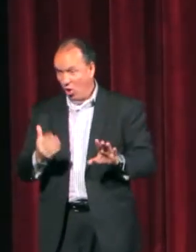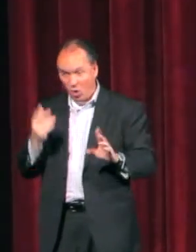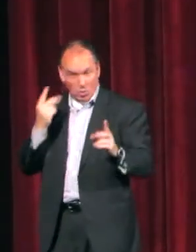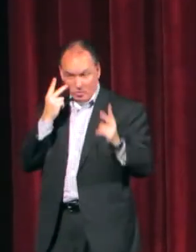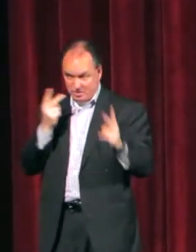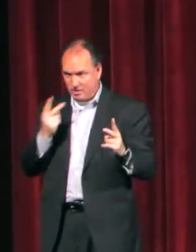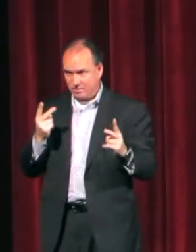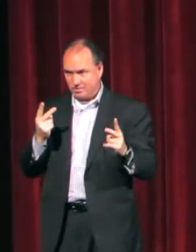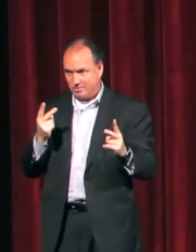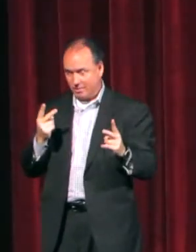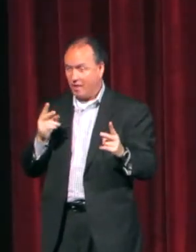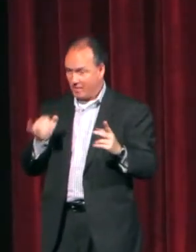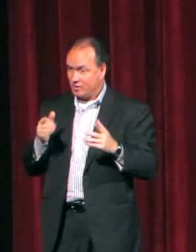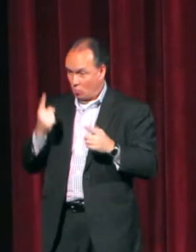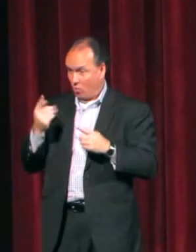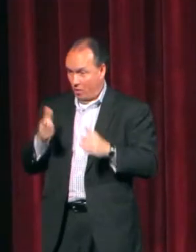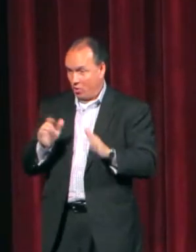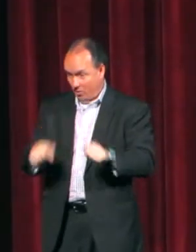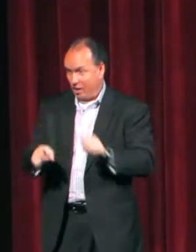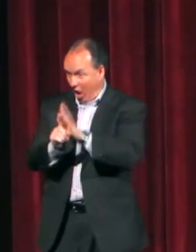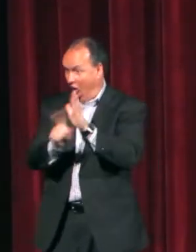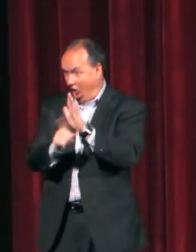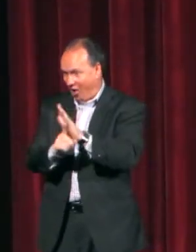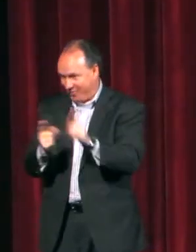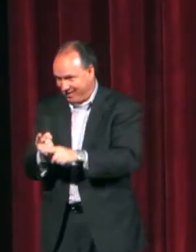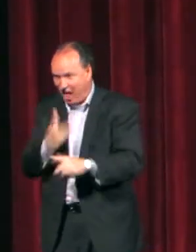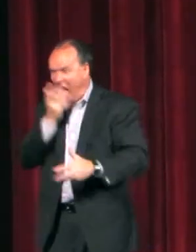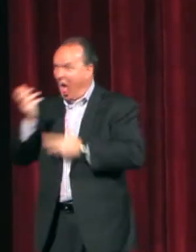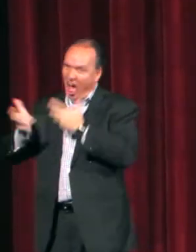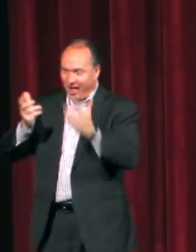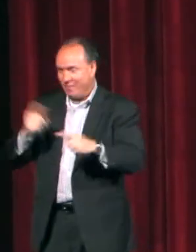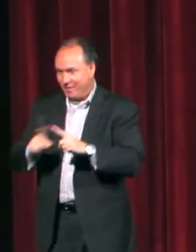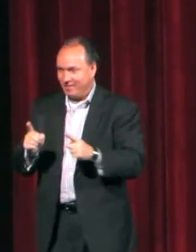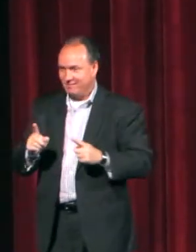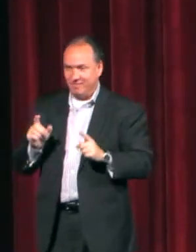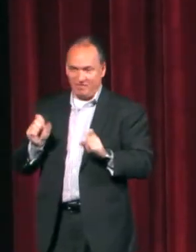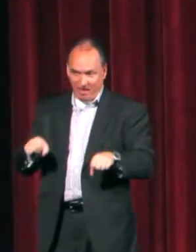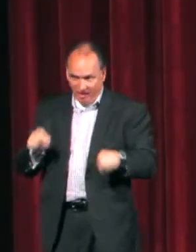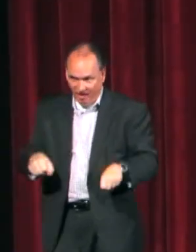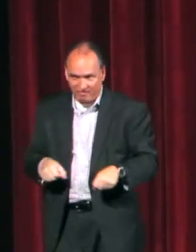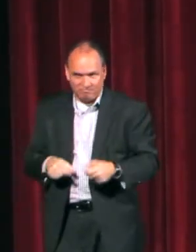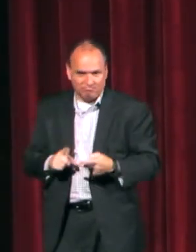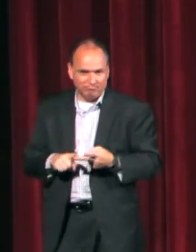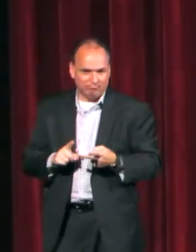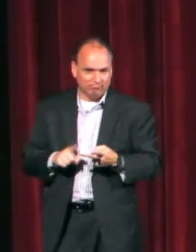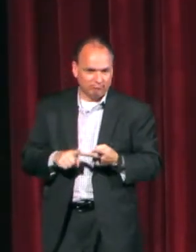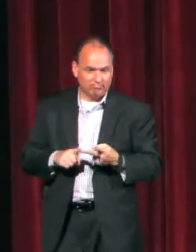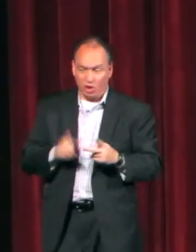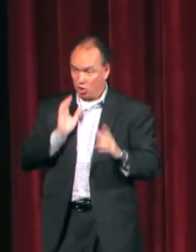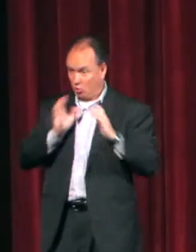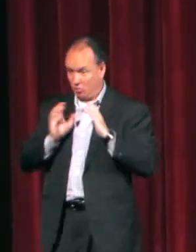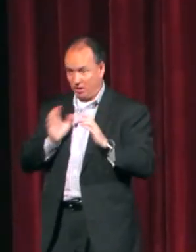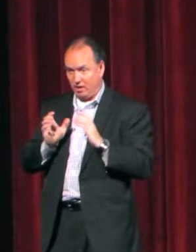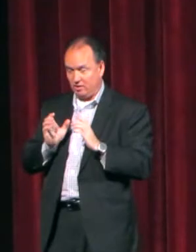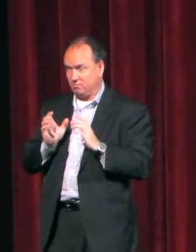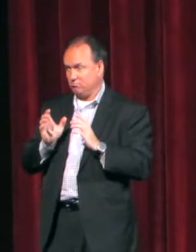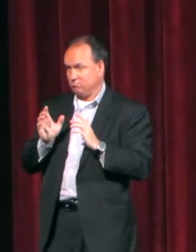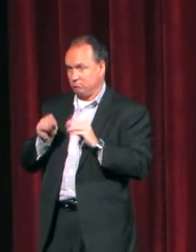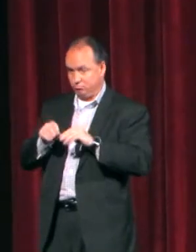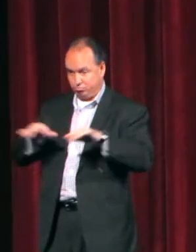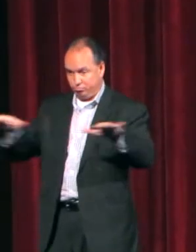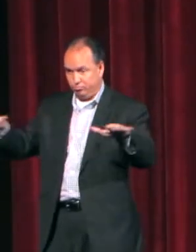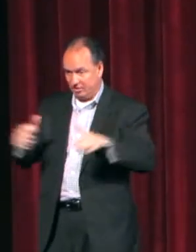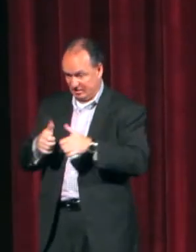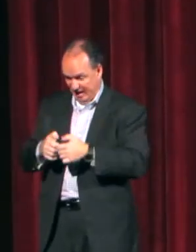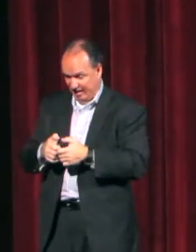what is going on, that is a method of alerting. If they have the ability to communicate this off through some